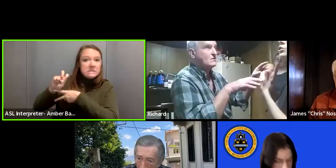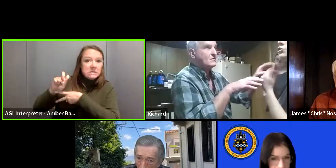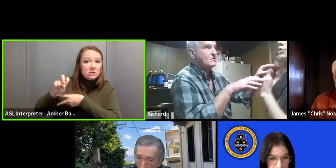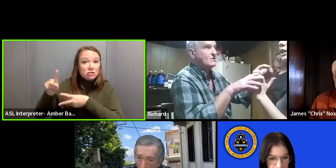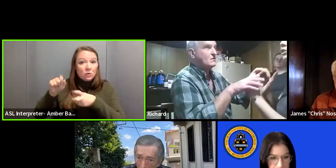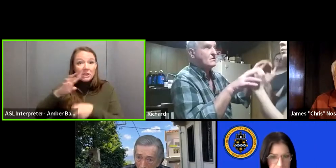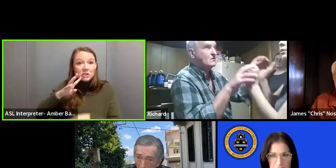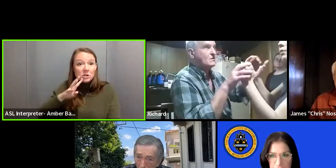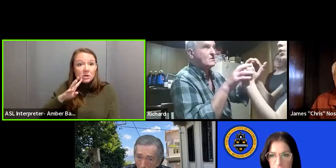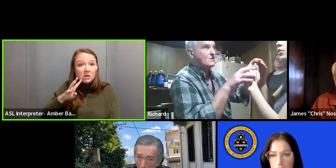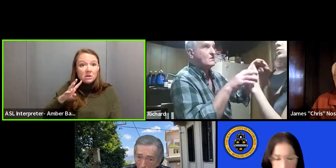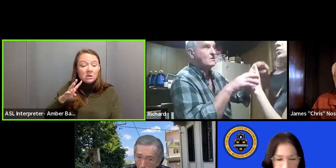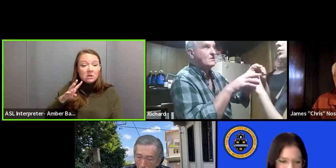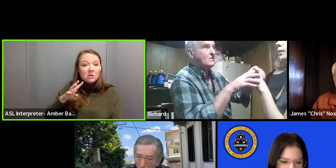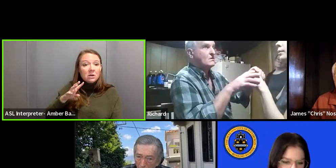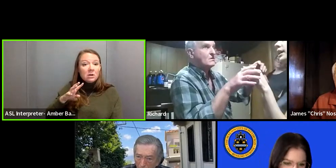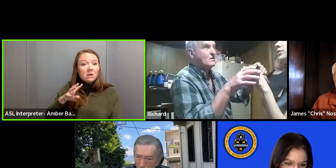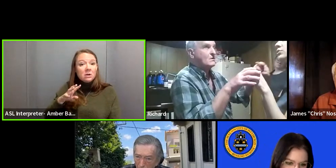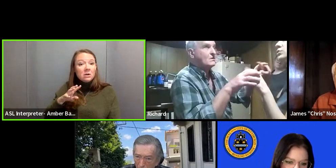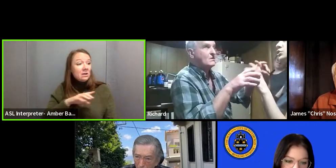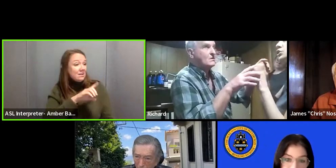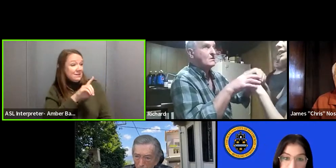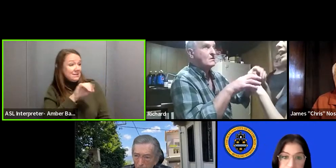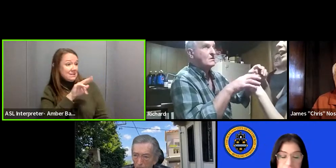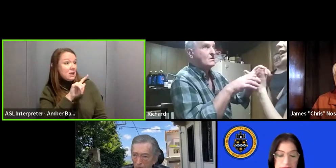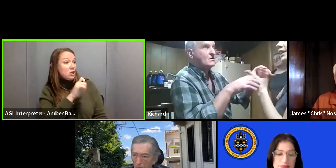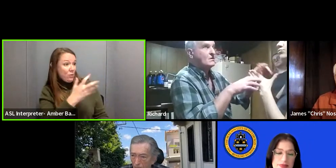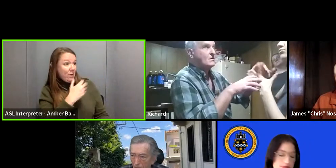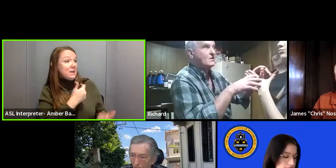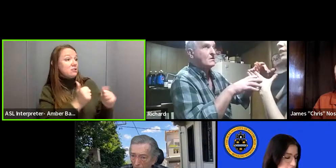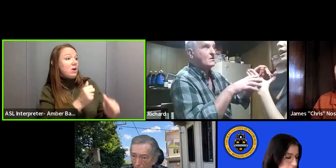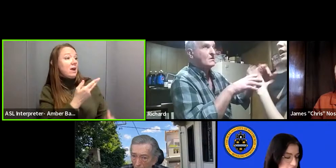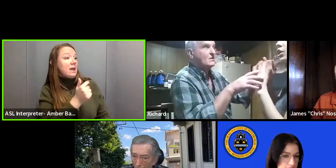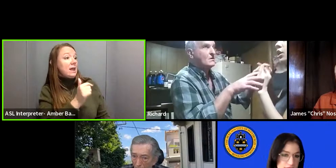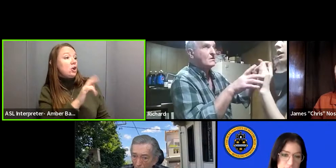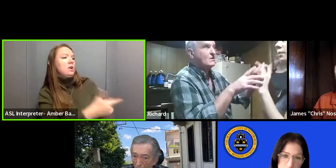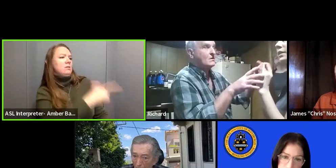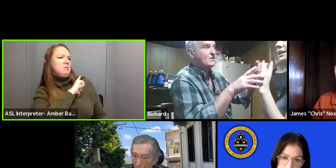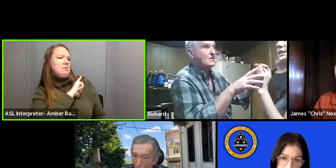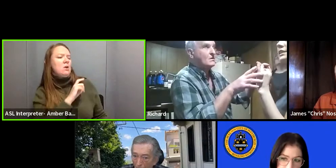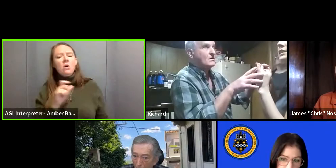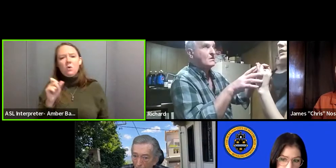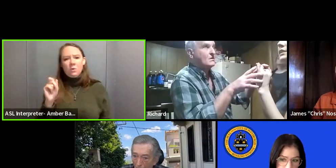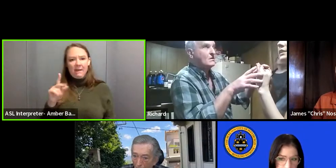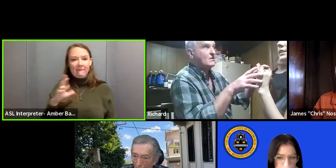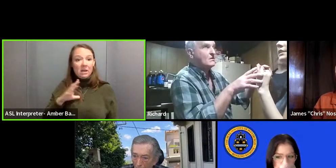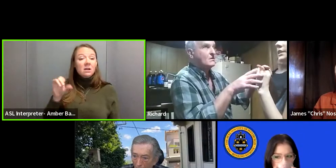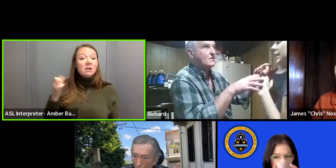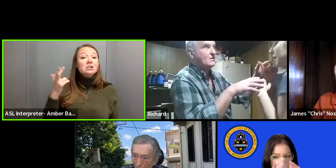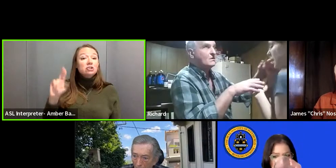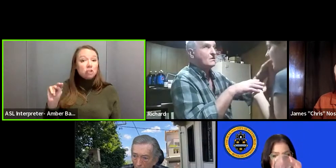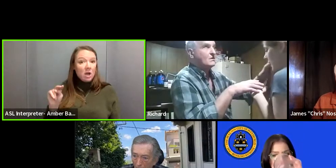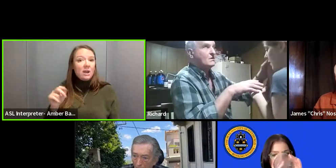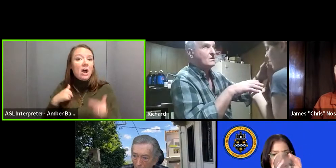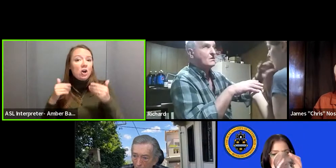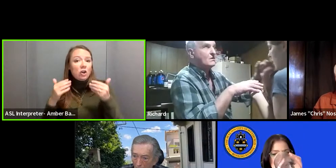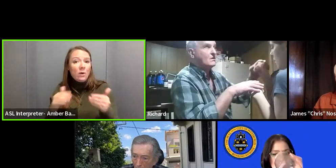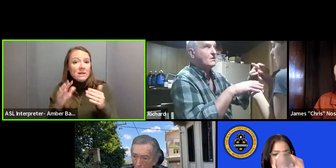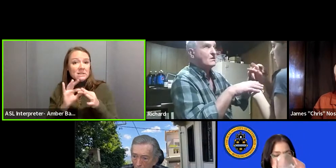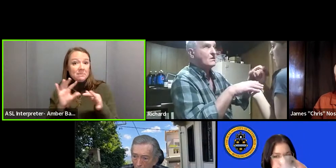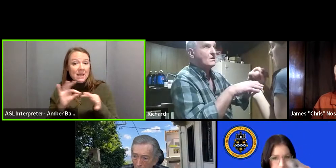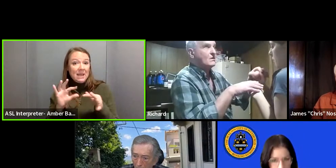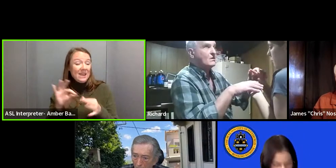to try? Let me try, Hillary. Hold on. Well, let's try that for a second. If that doesn't work, then maybe Paul can speak to